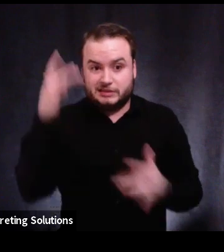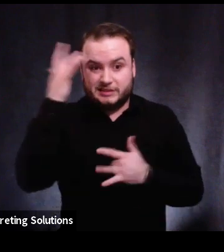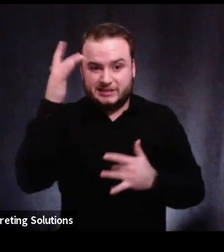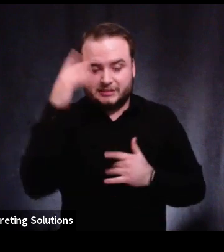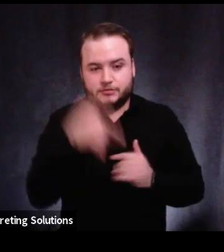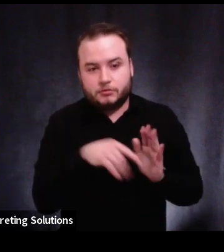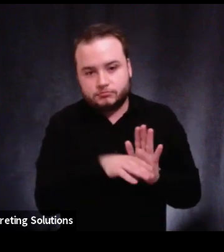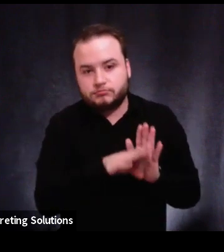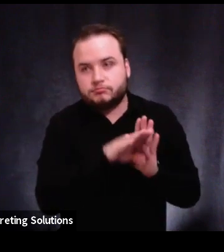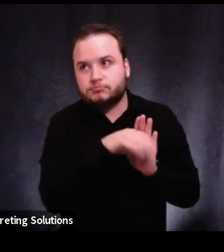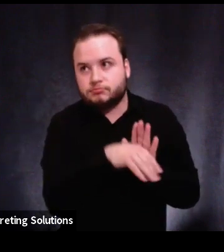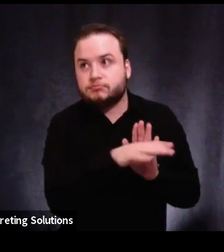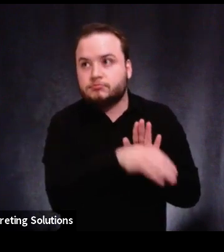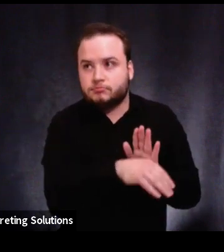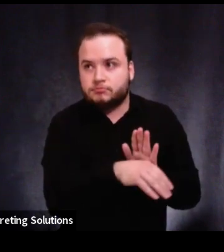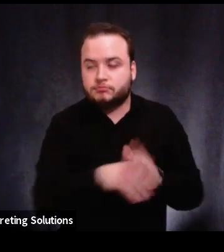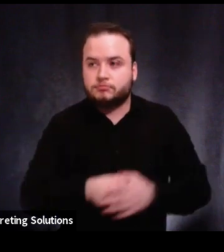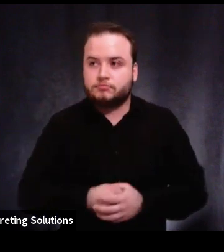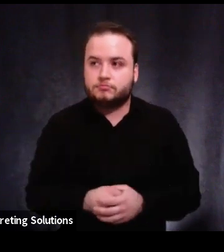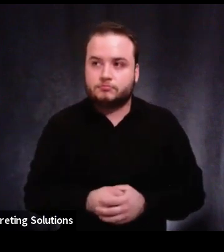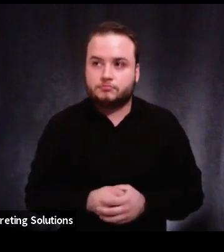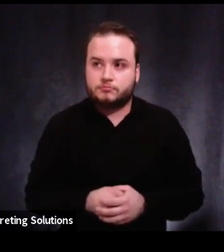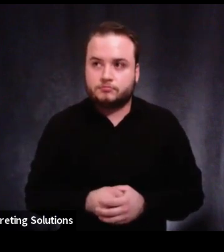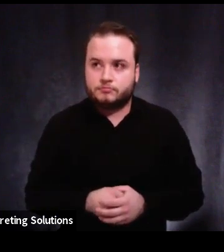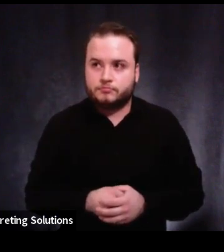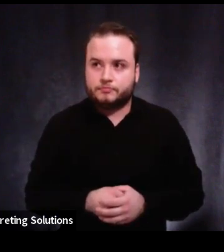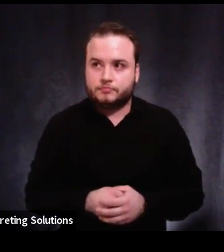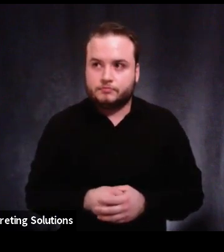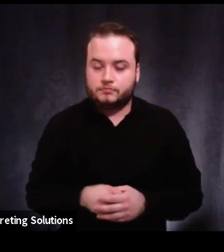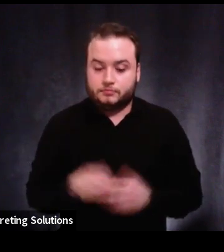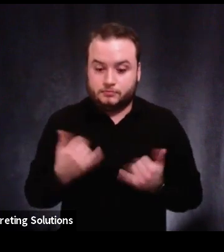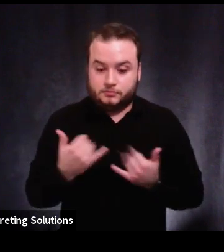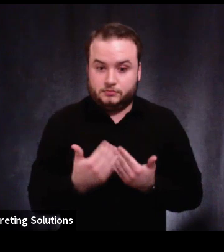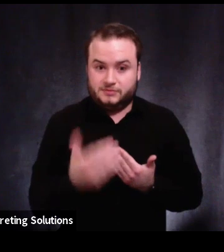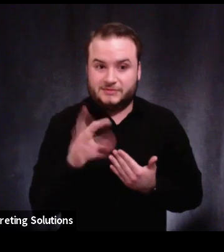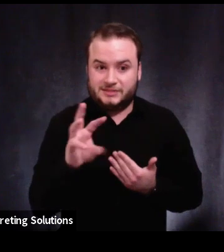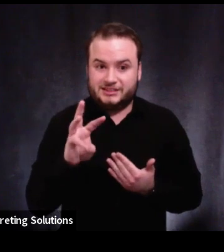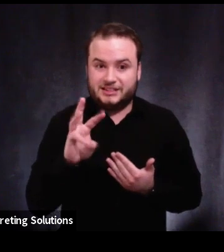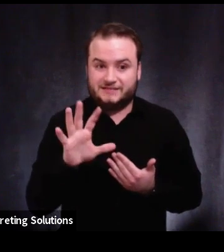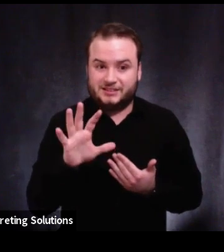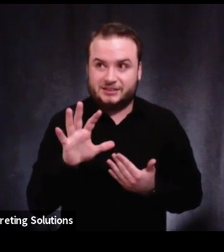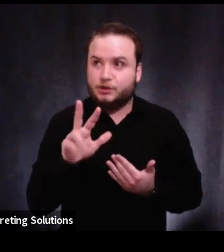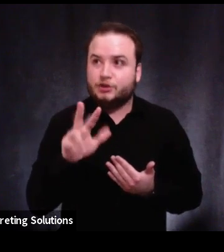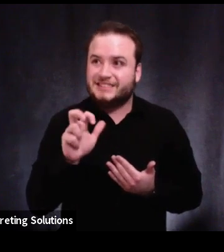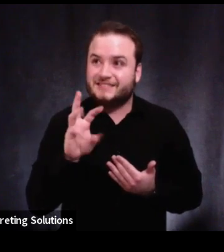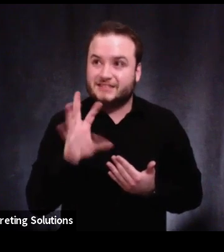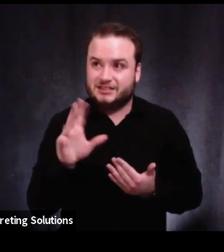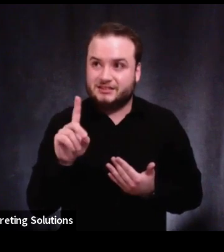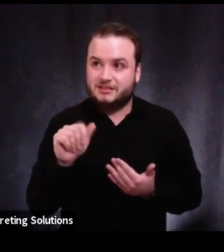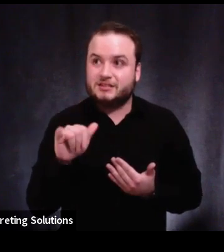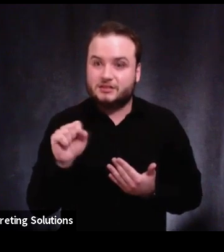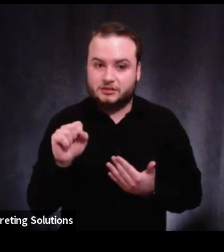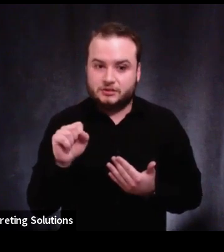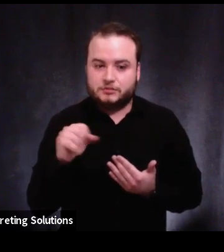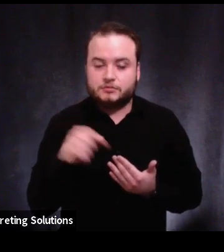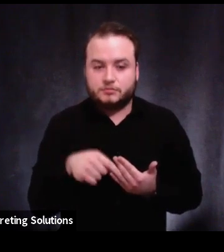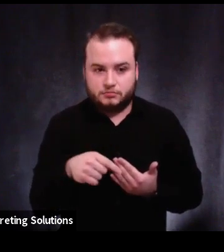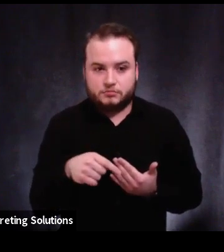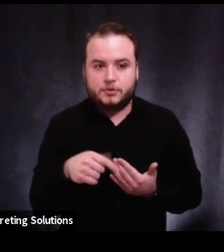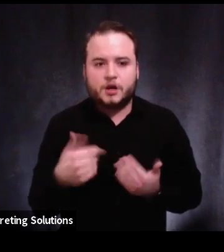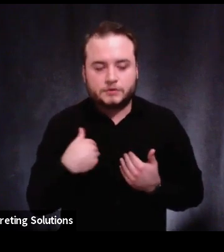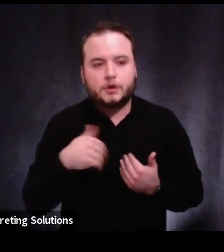365 days, and we can certainly show that in a different demonstration if that's helpful. And